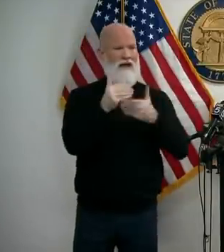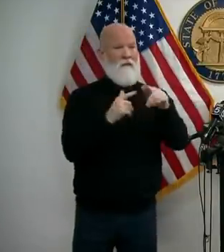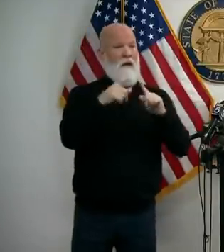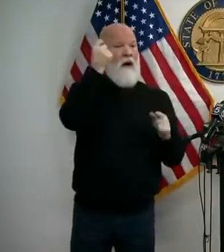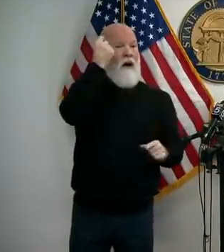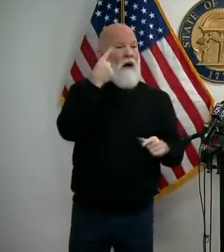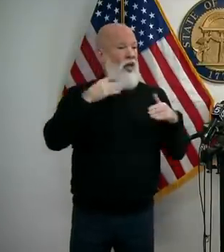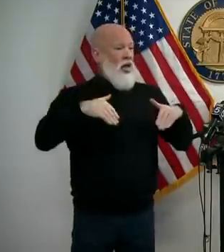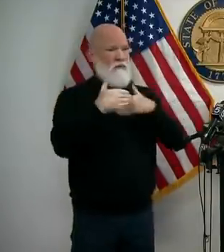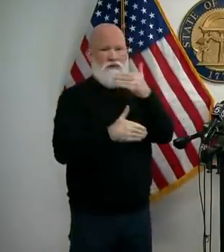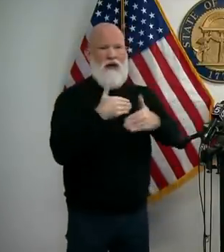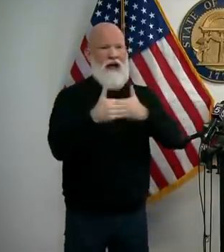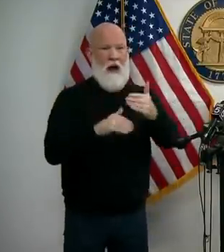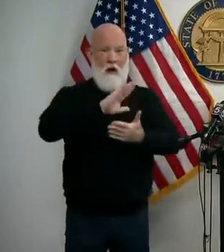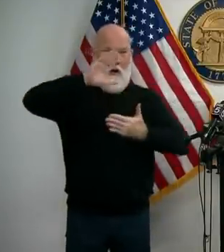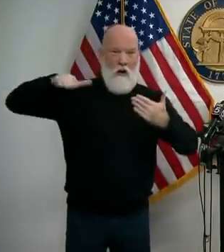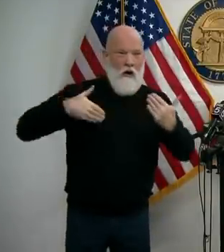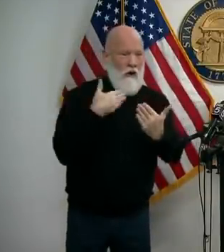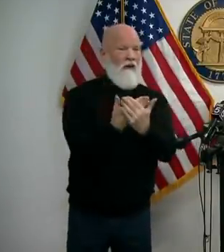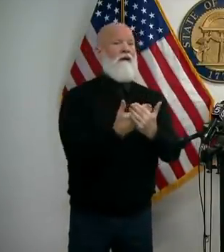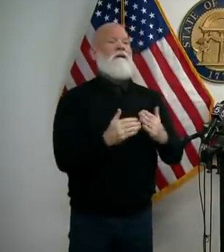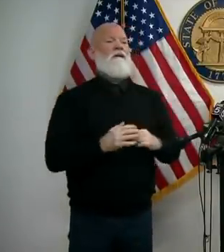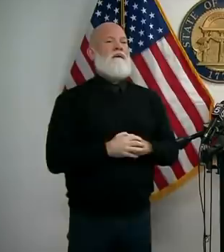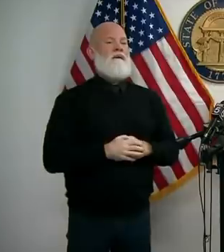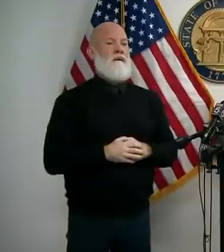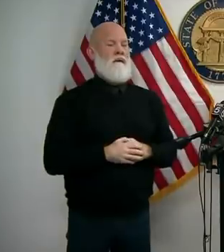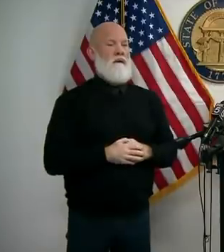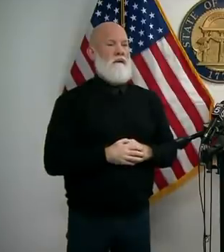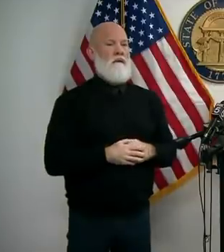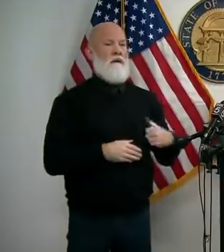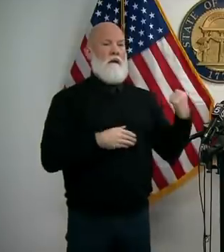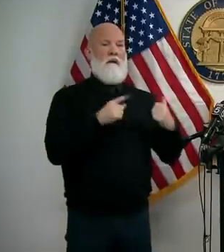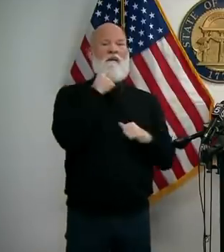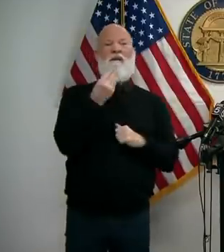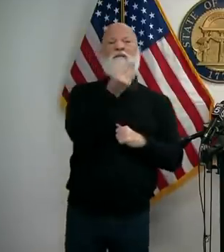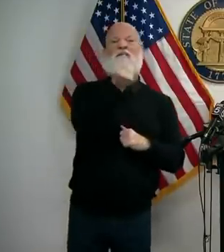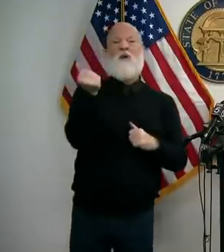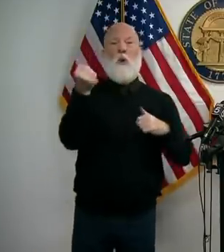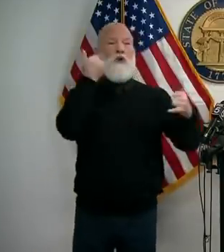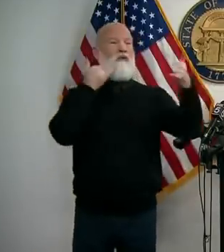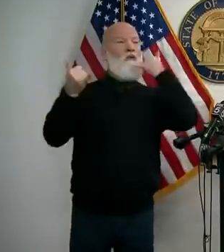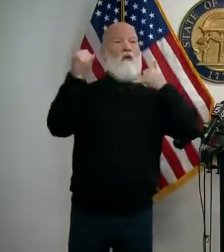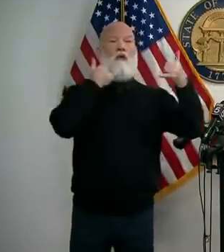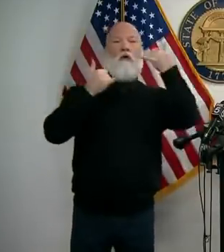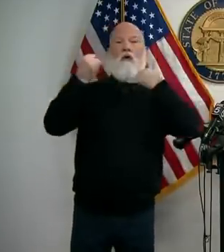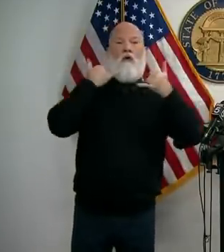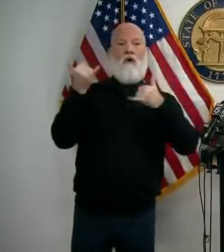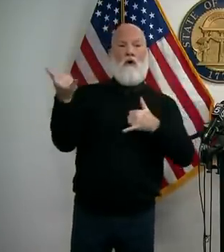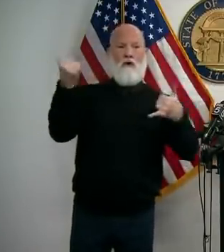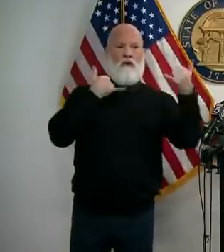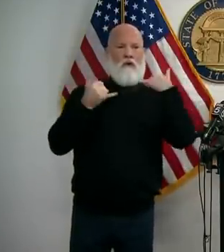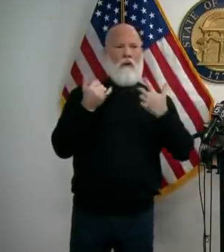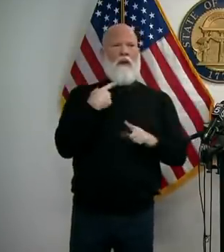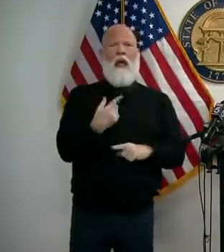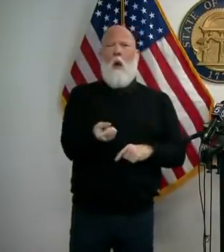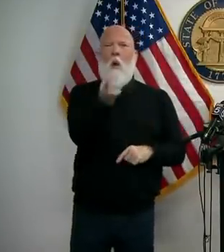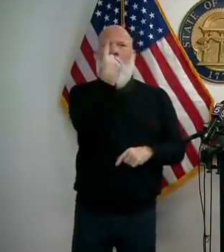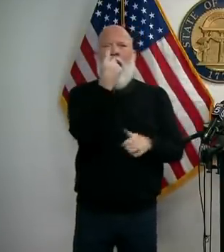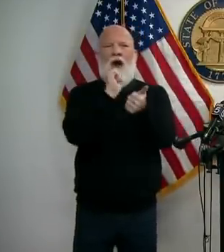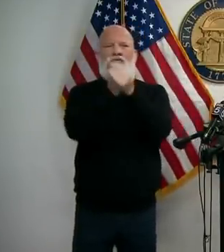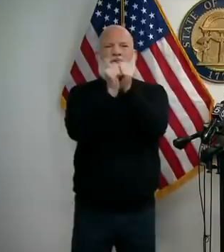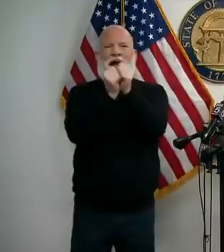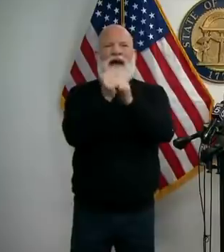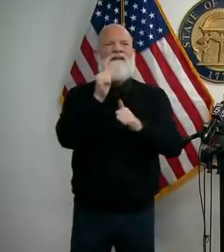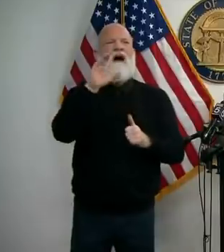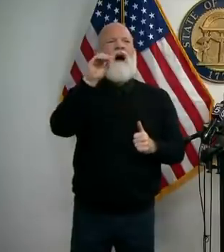make a call. And in this particular case, the last couple of calls to be made are in the PSC race and in the Ossoff-Purdue